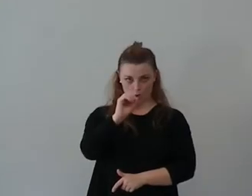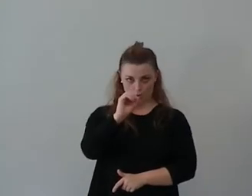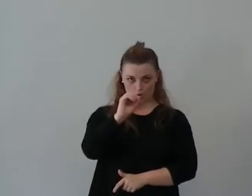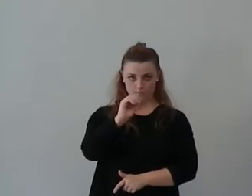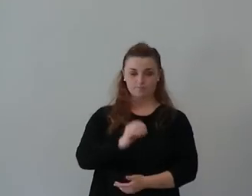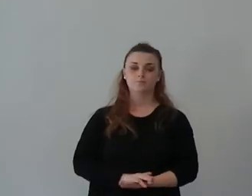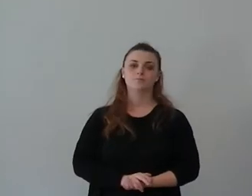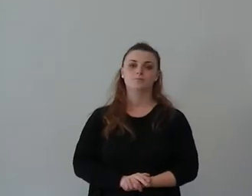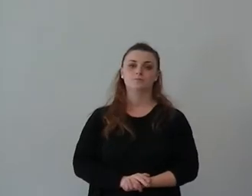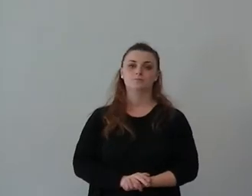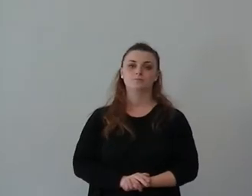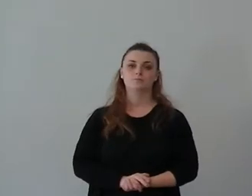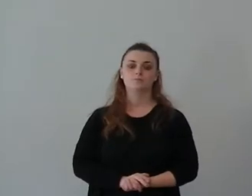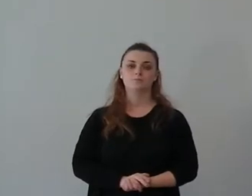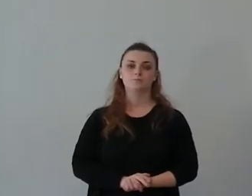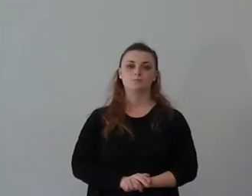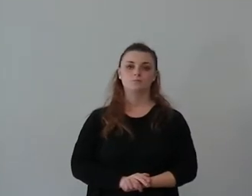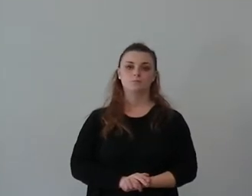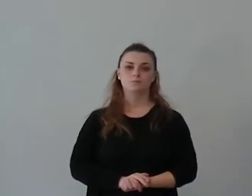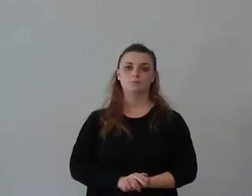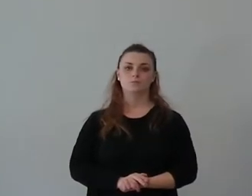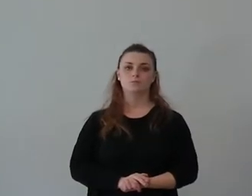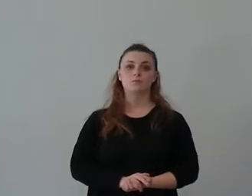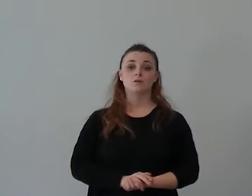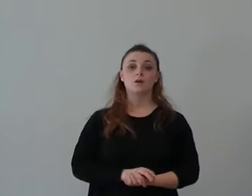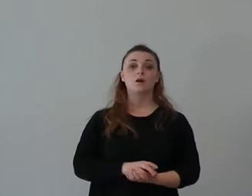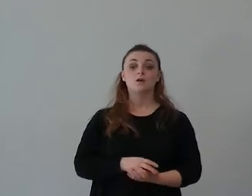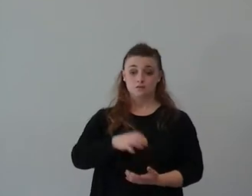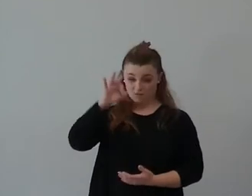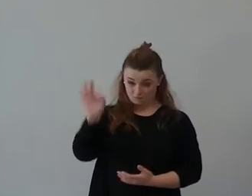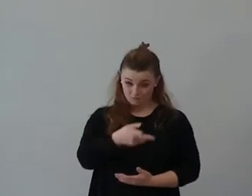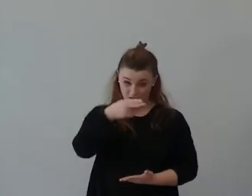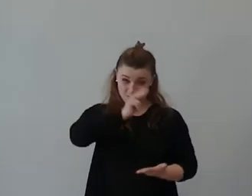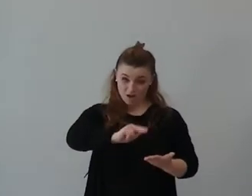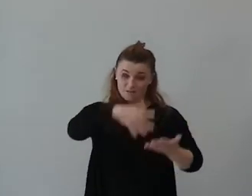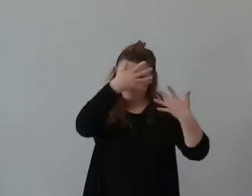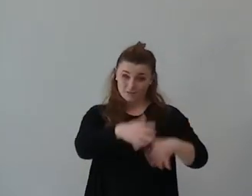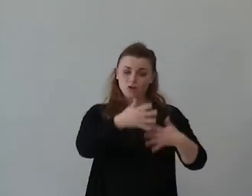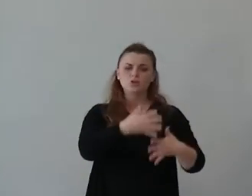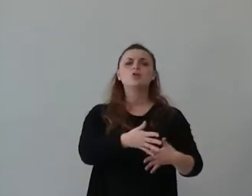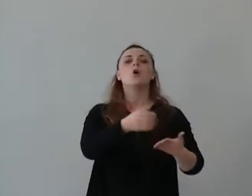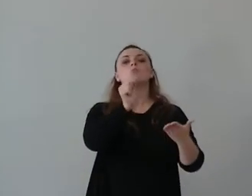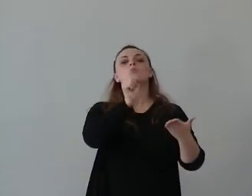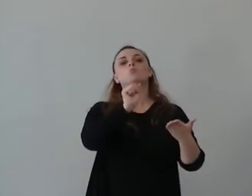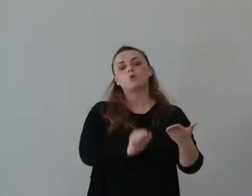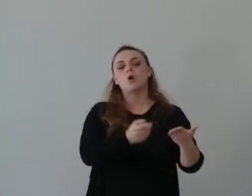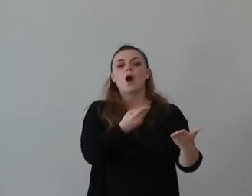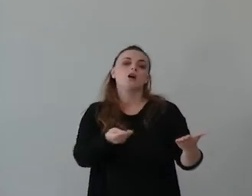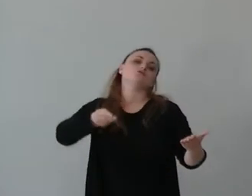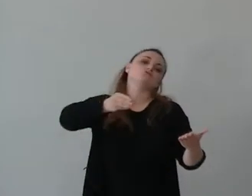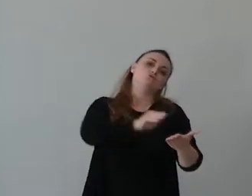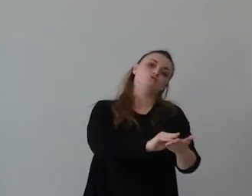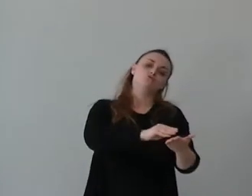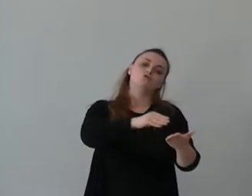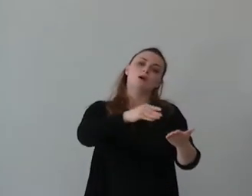lo fai veloce potete anche aggiungere altri Paolo che sono nella tua vita. I'm going to ask then that you keep this post-it and